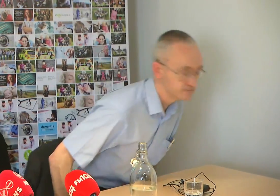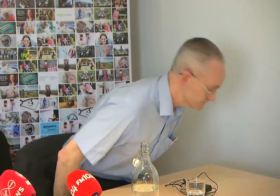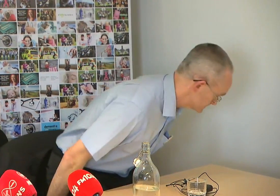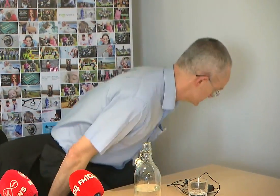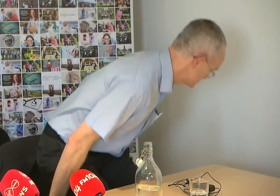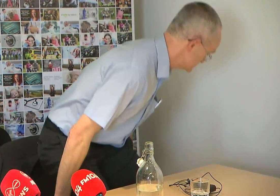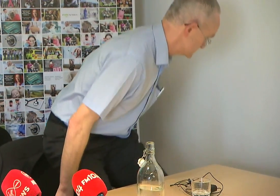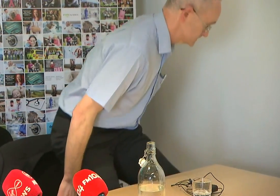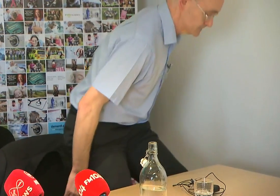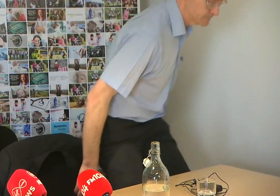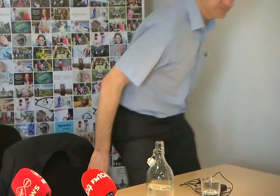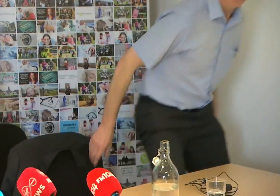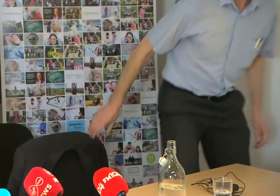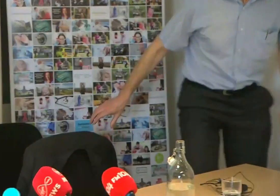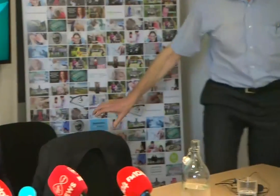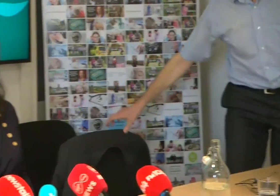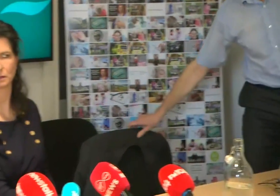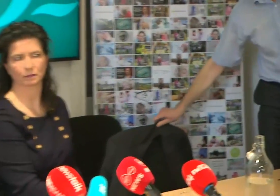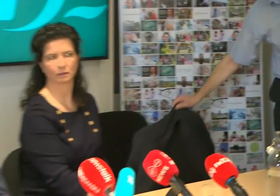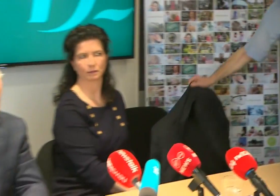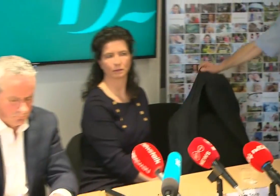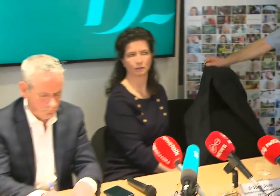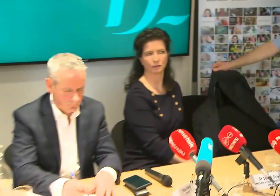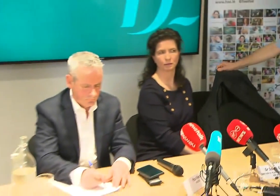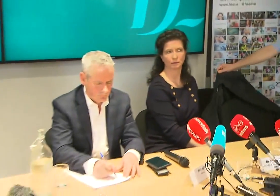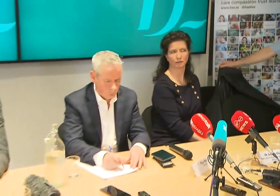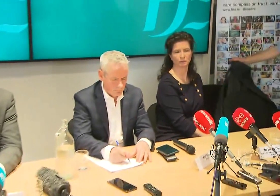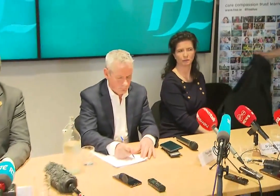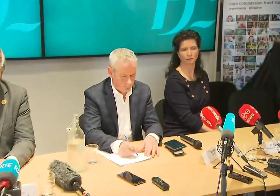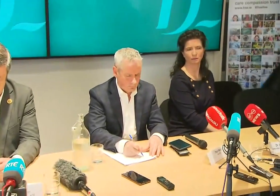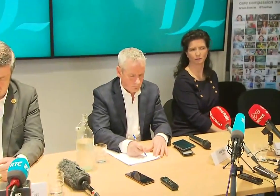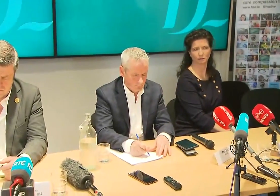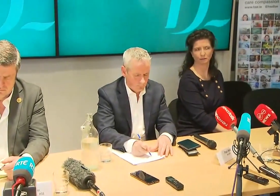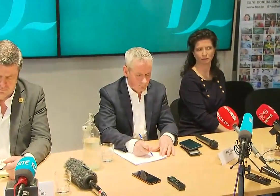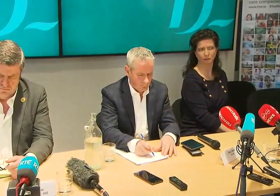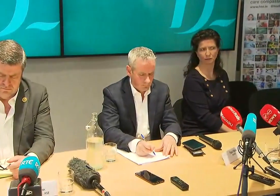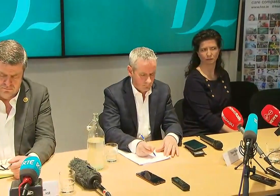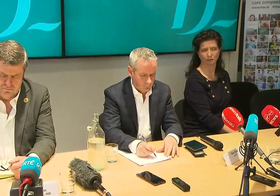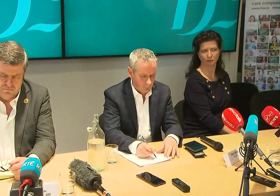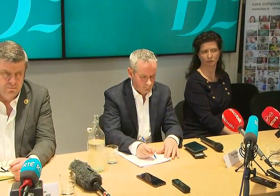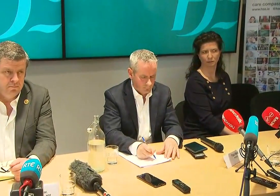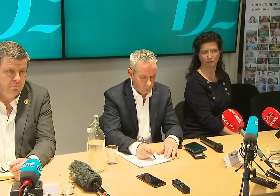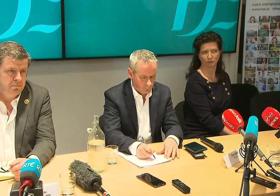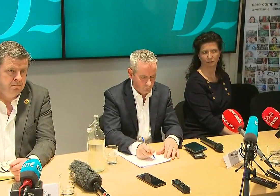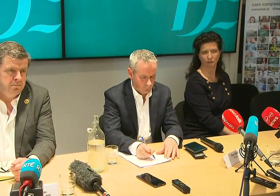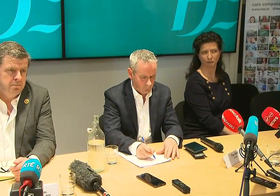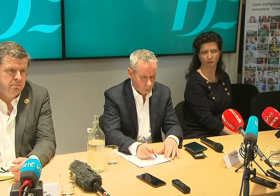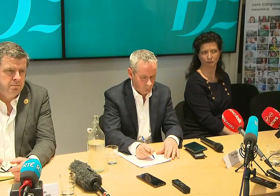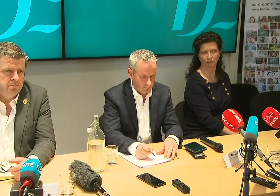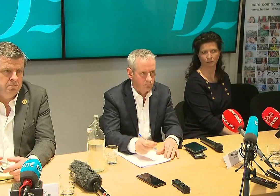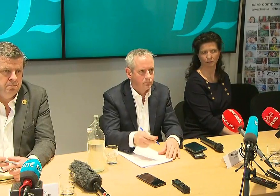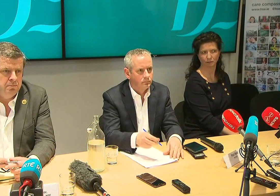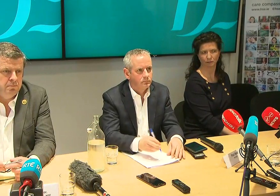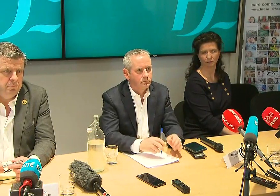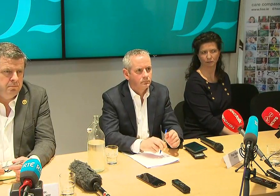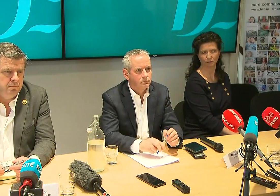Ron Smith, Irish Daily Mail. Just in back to the isolation units and isolation beds, obviously more funding than given to